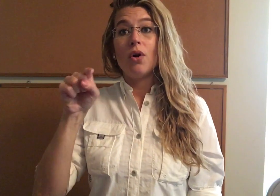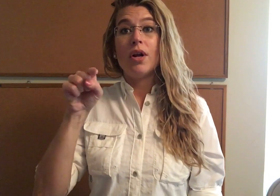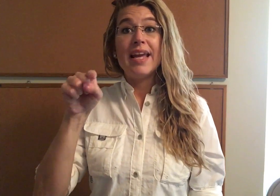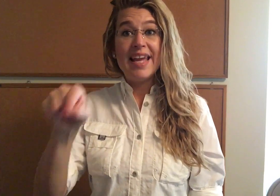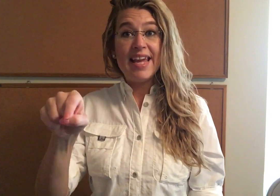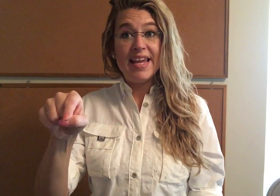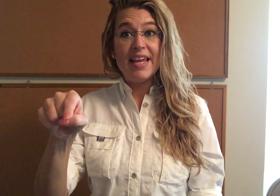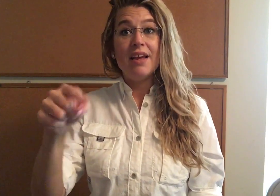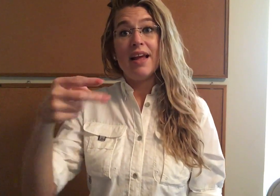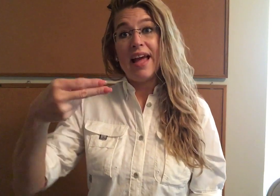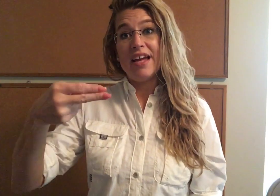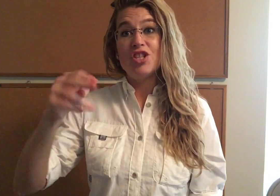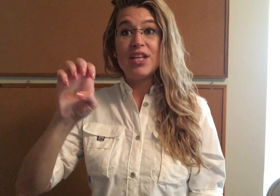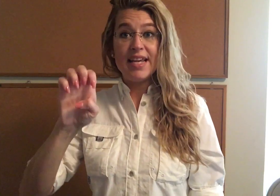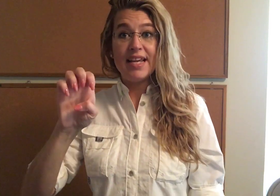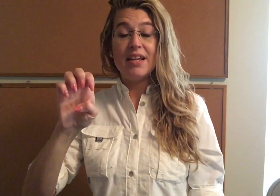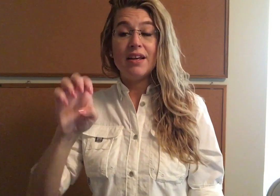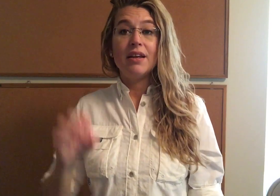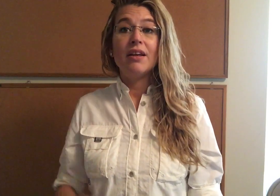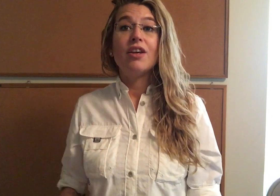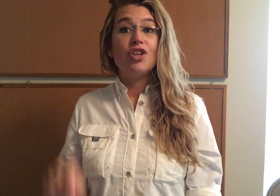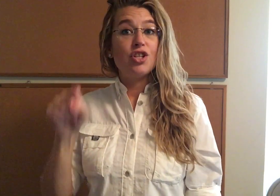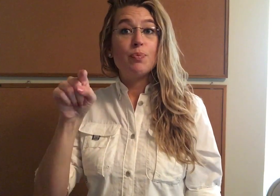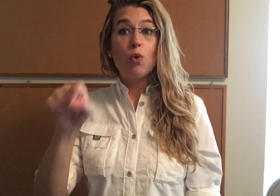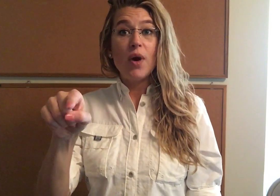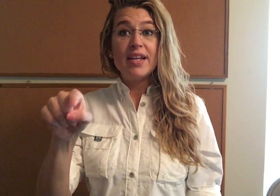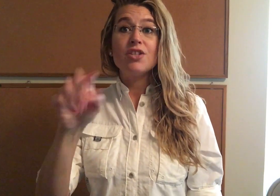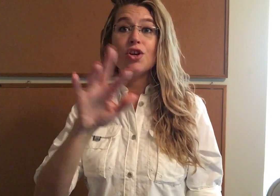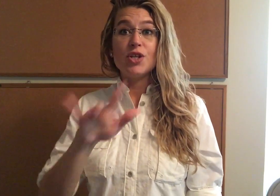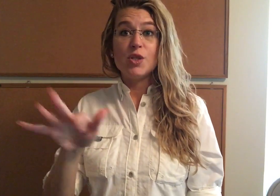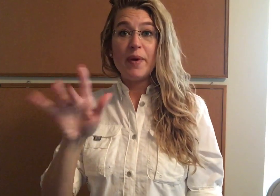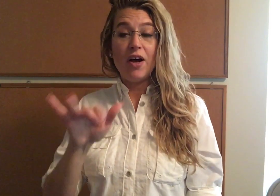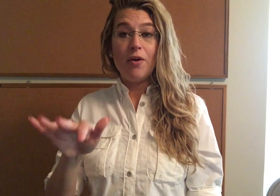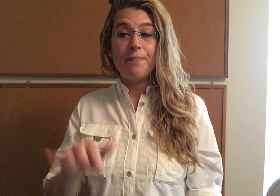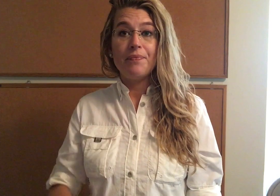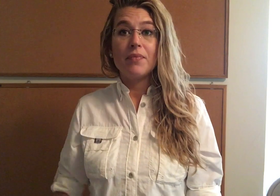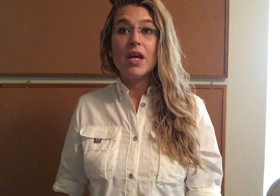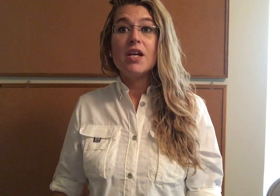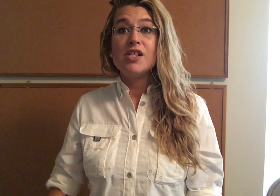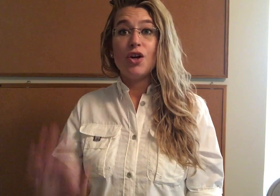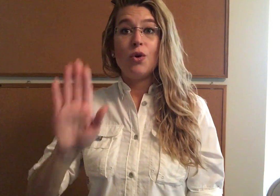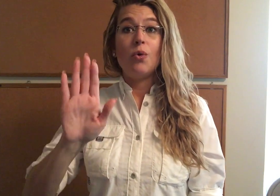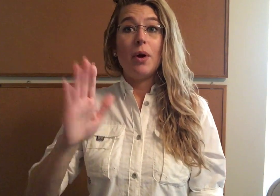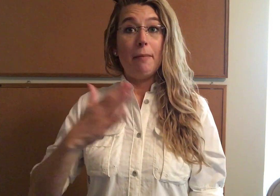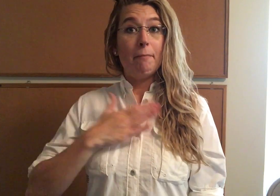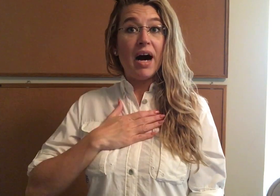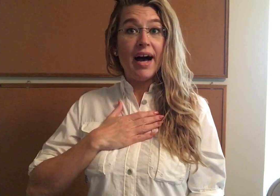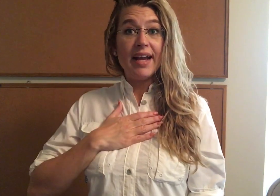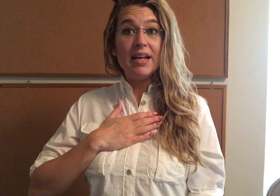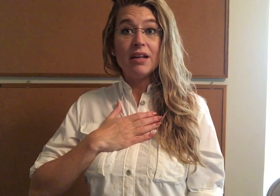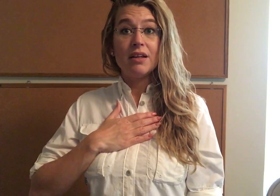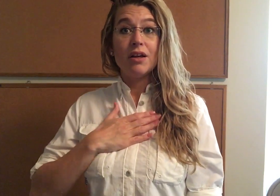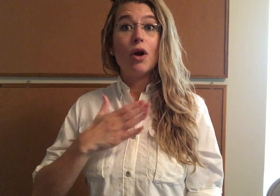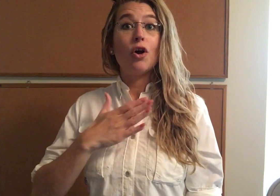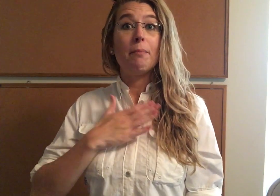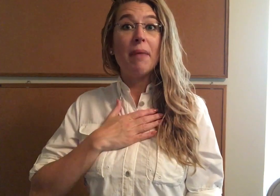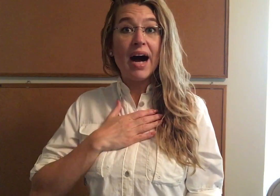or he, H-E, you just point or spell. So mine or